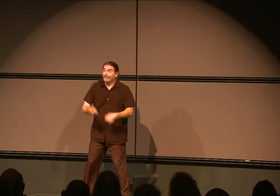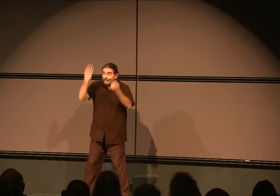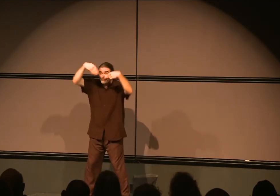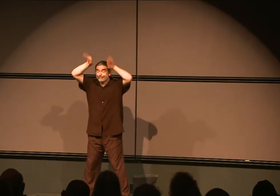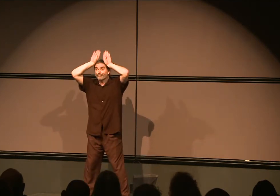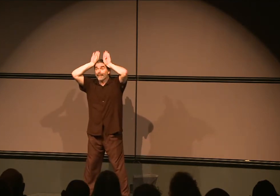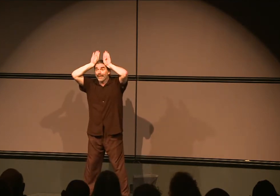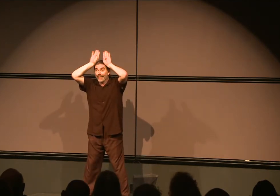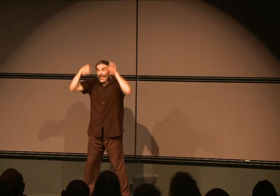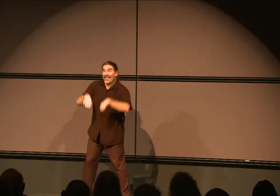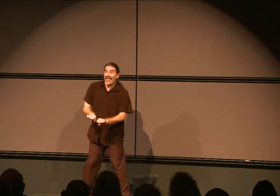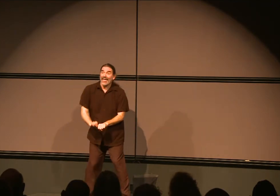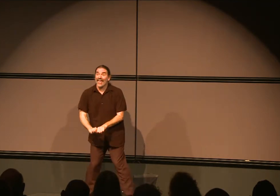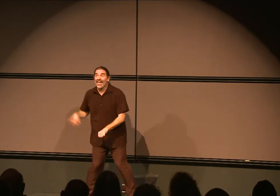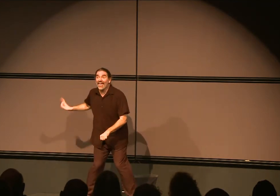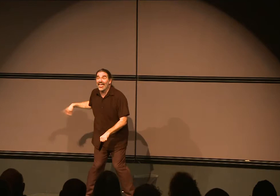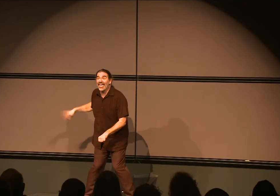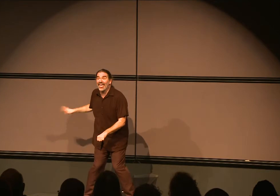As a puppy,